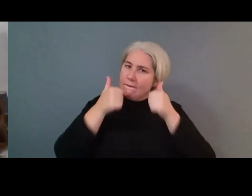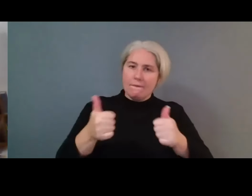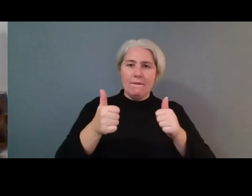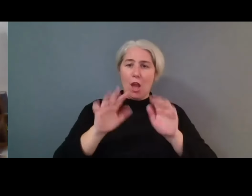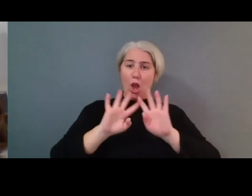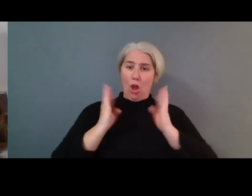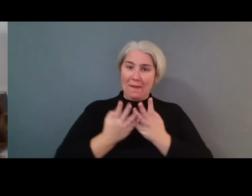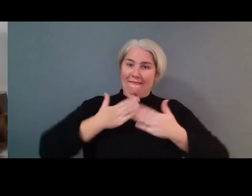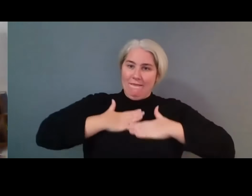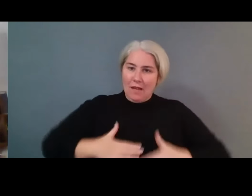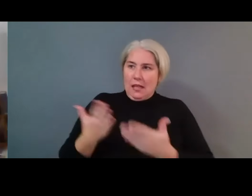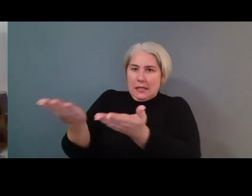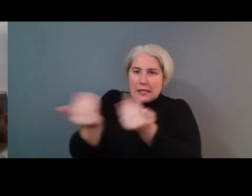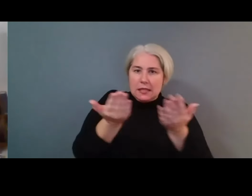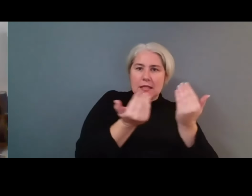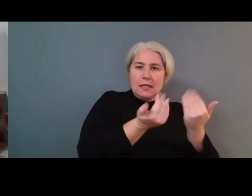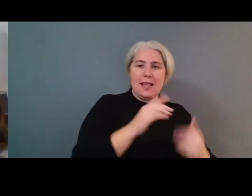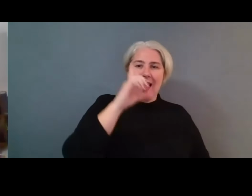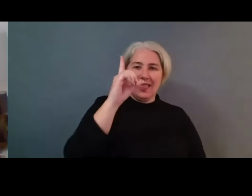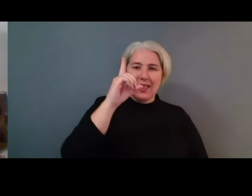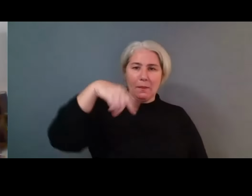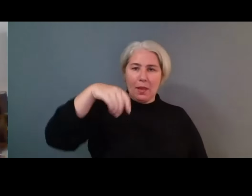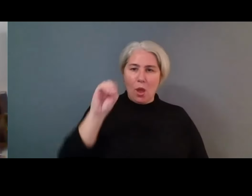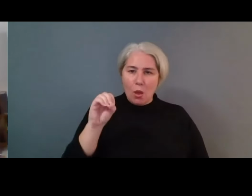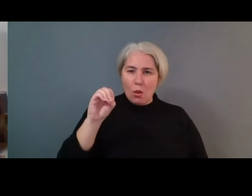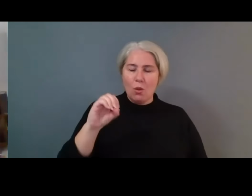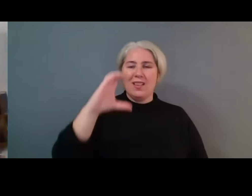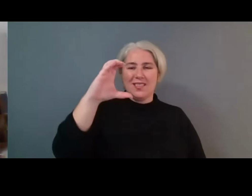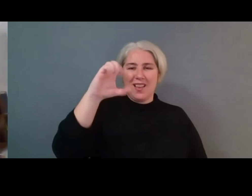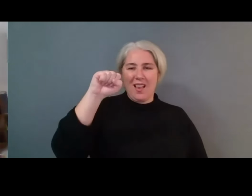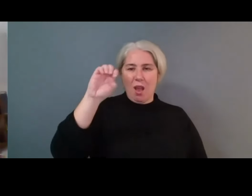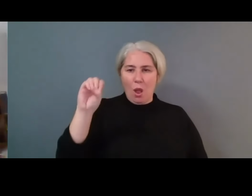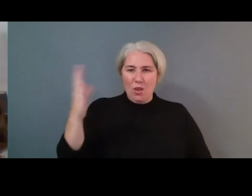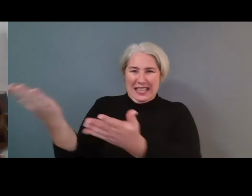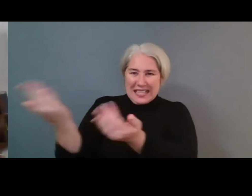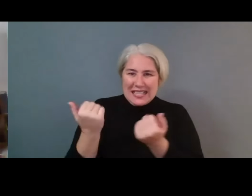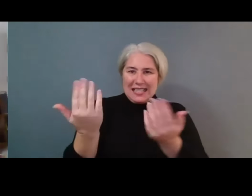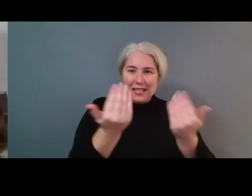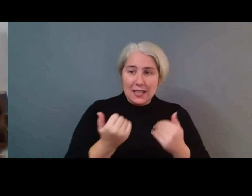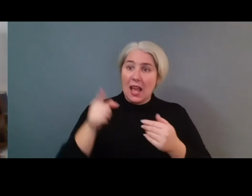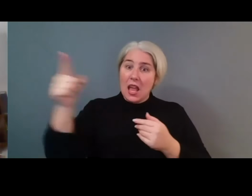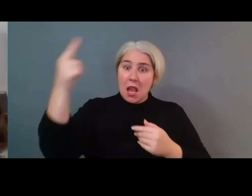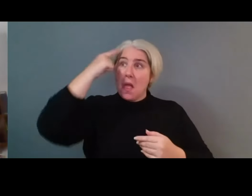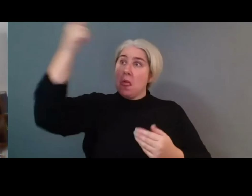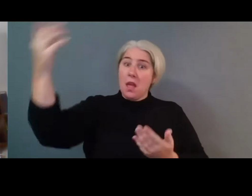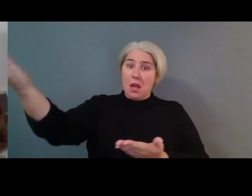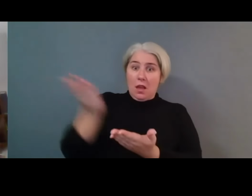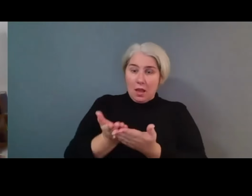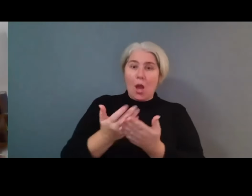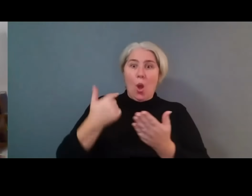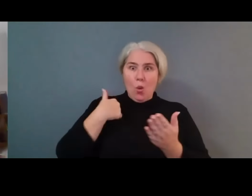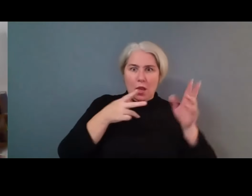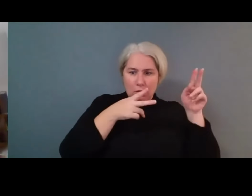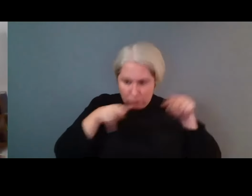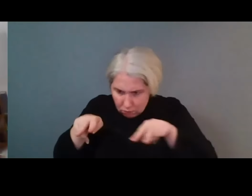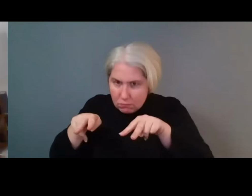to DPOs. And if there is a strong representation of these voices, that it counts a lot. I come now to my third point,